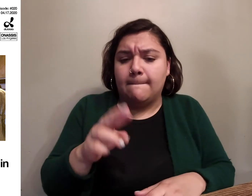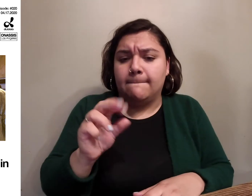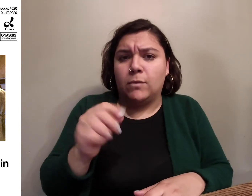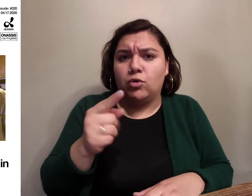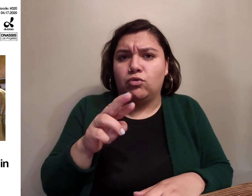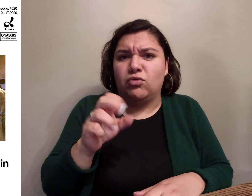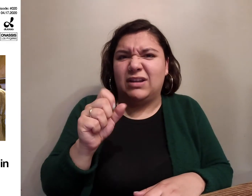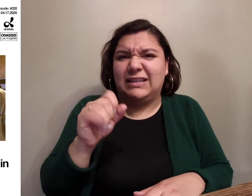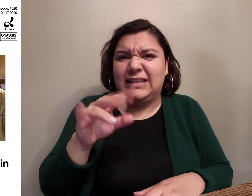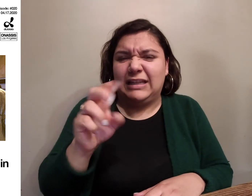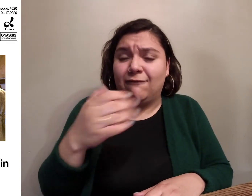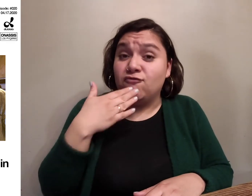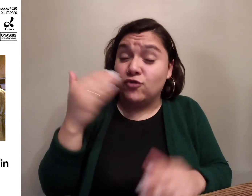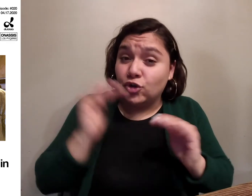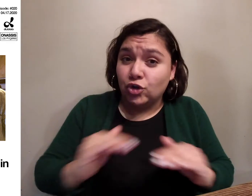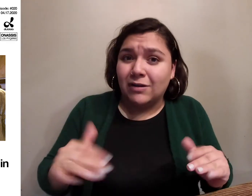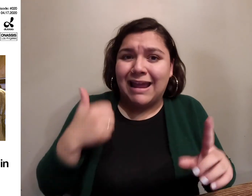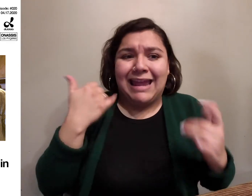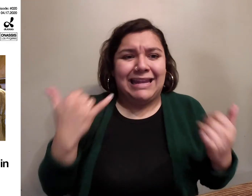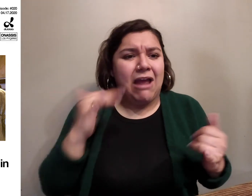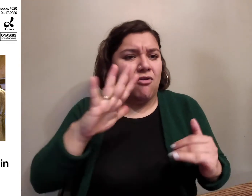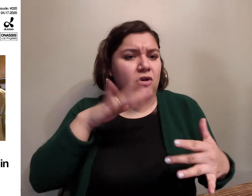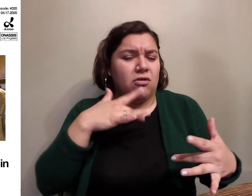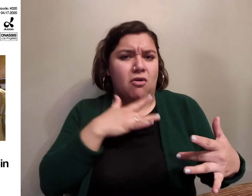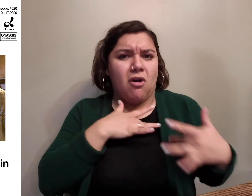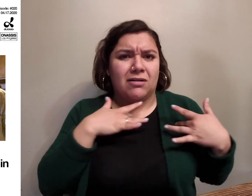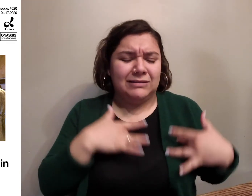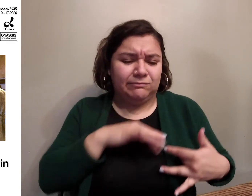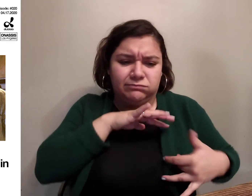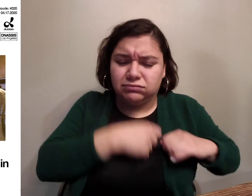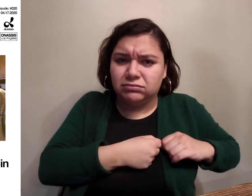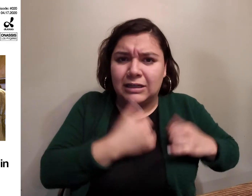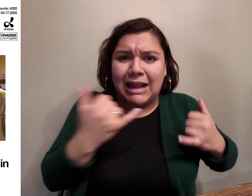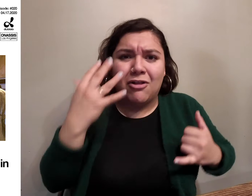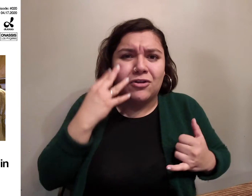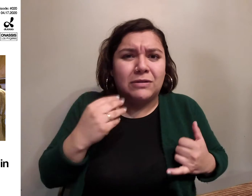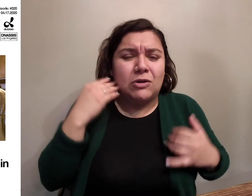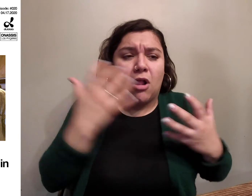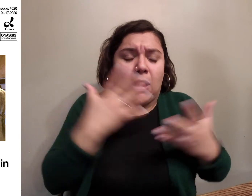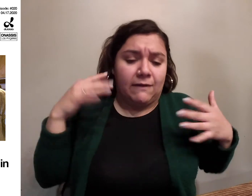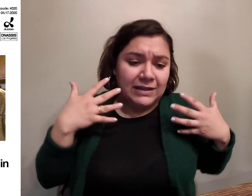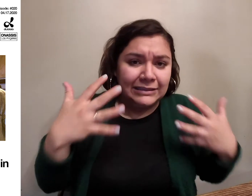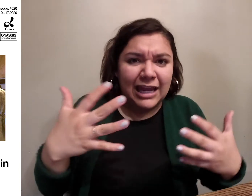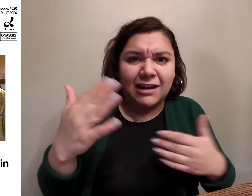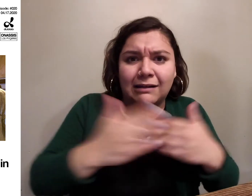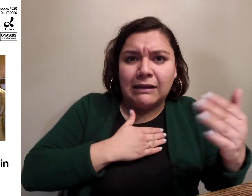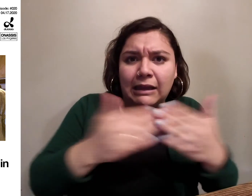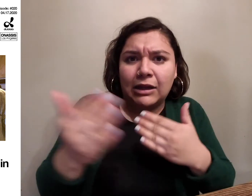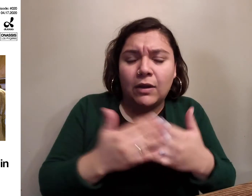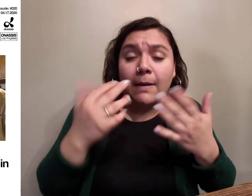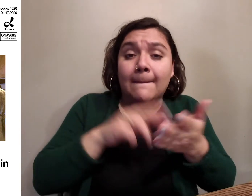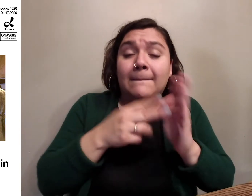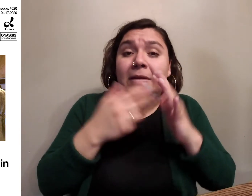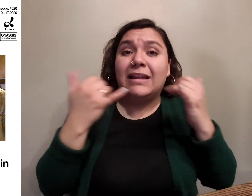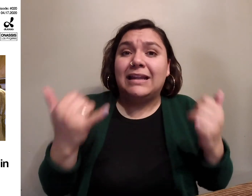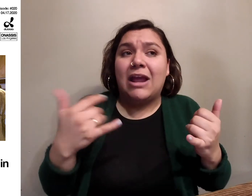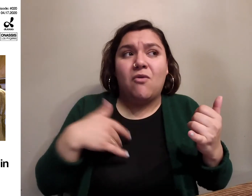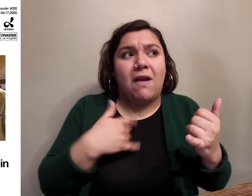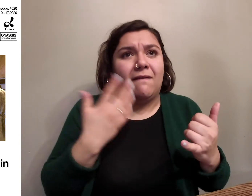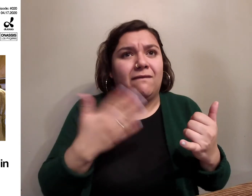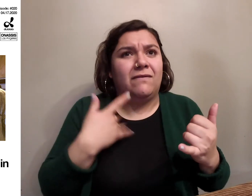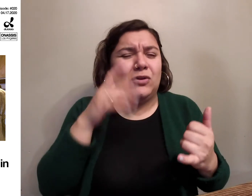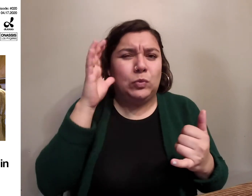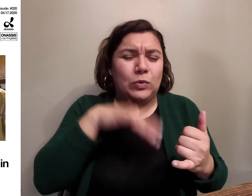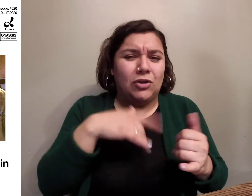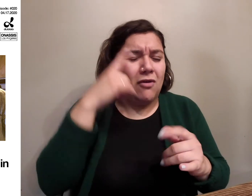their hearts broken, and they're experiencing so much anxiety anyway. So you had this bizarre optimism because they're so progressive,